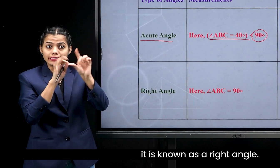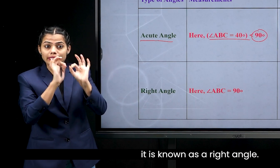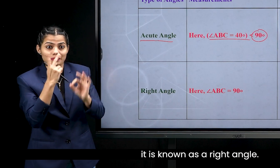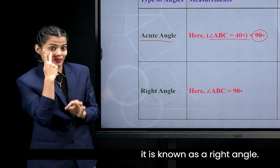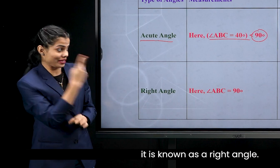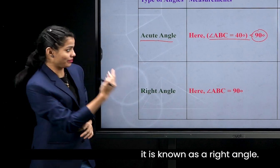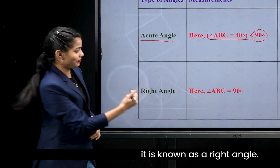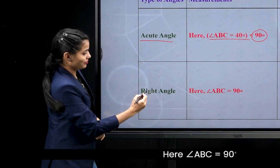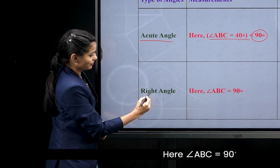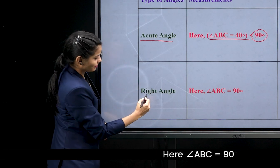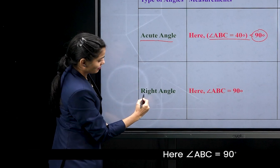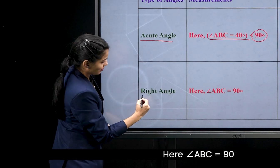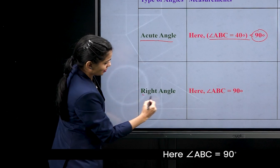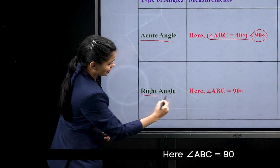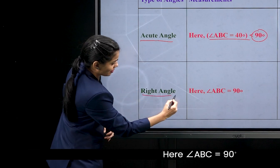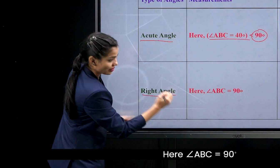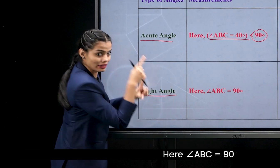angle. Here